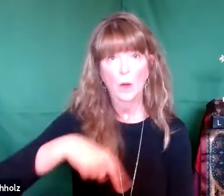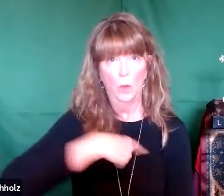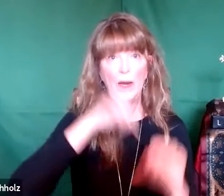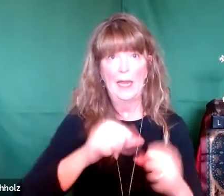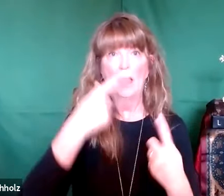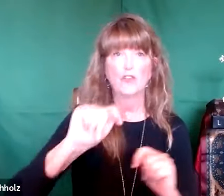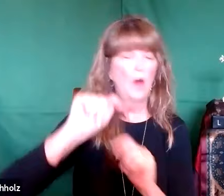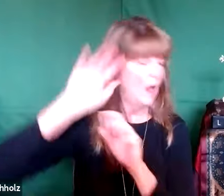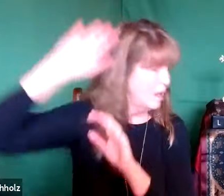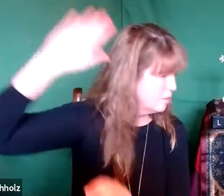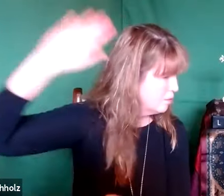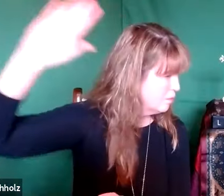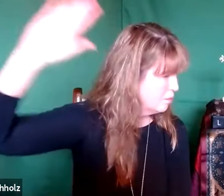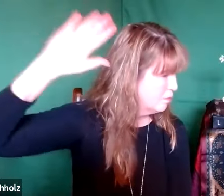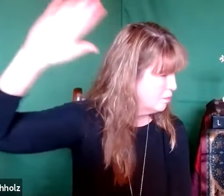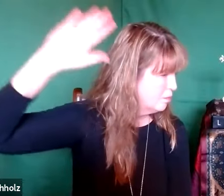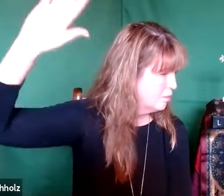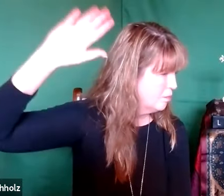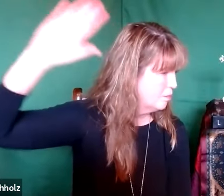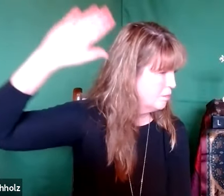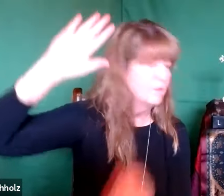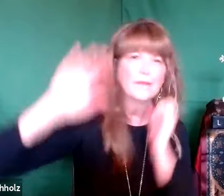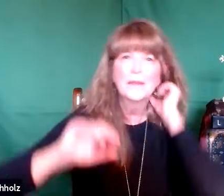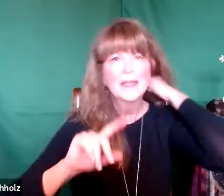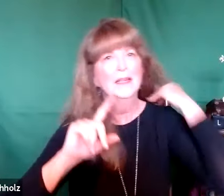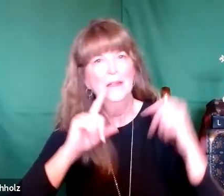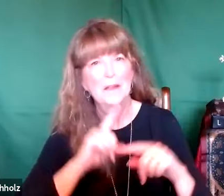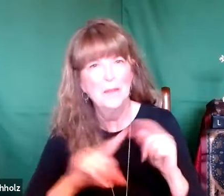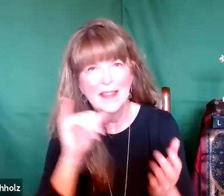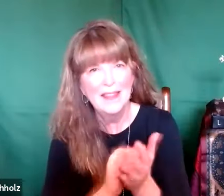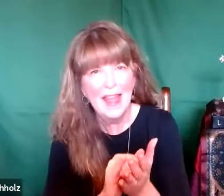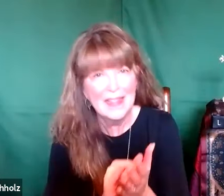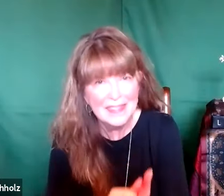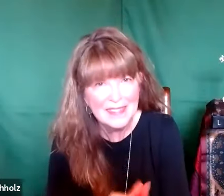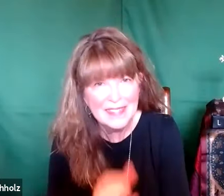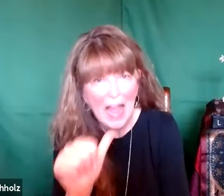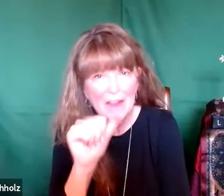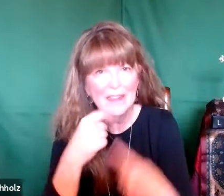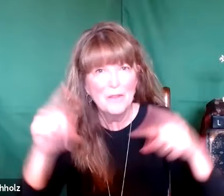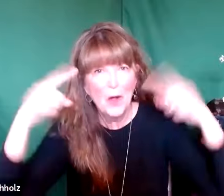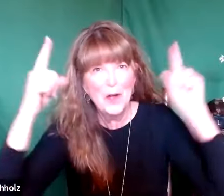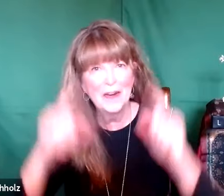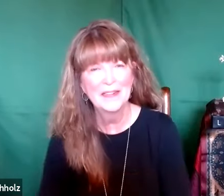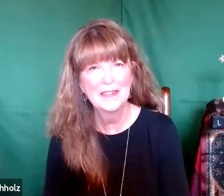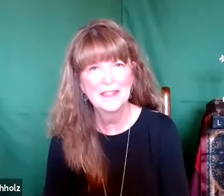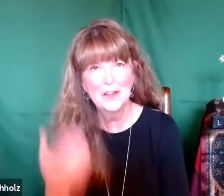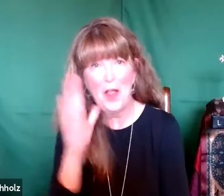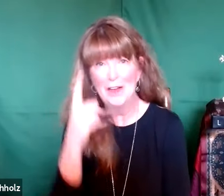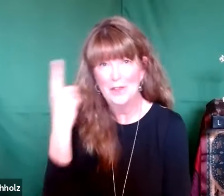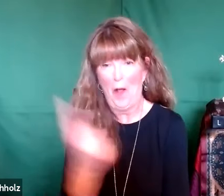God from us. We can try to block God out. We can try to turn away, but it doesn't